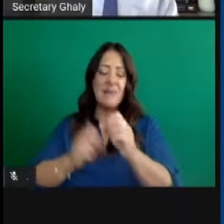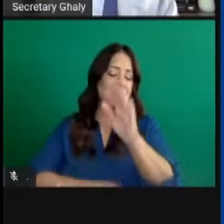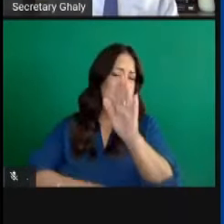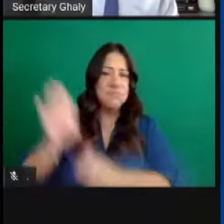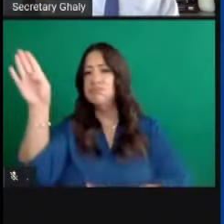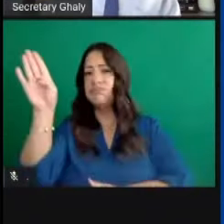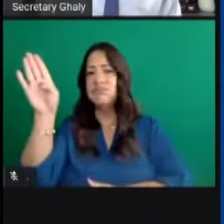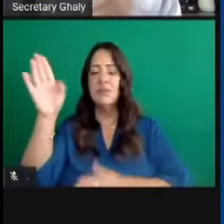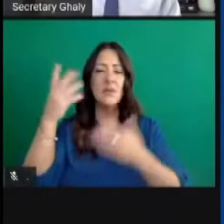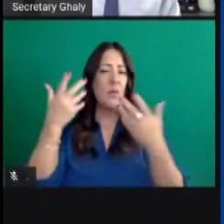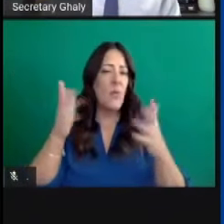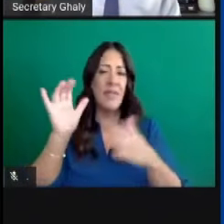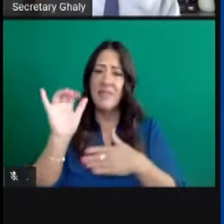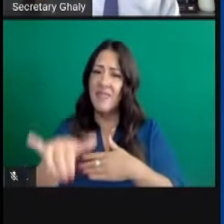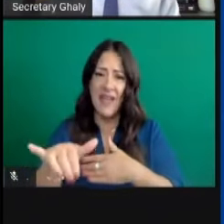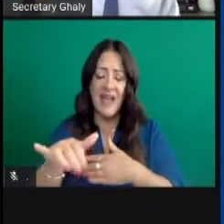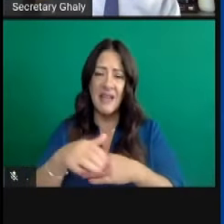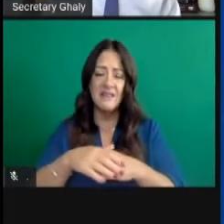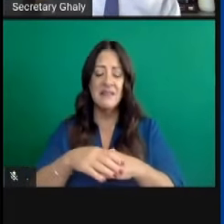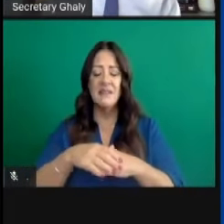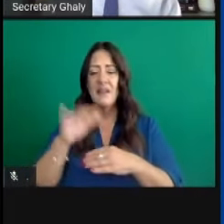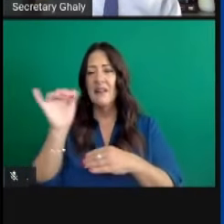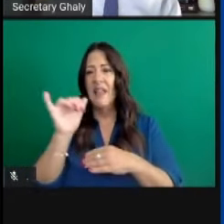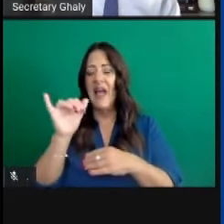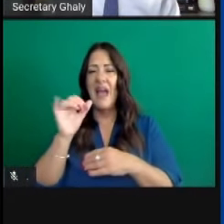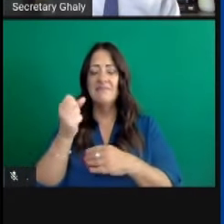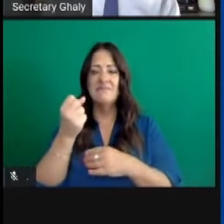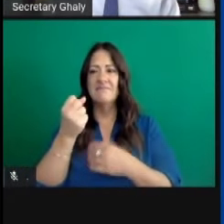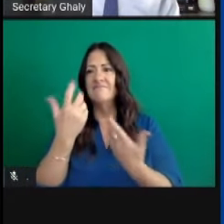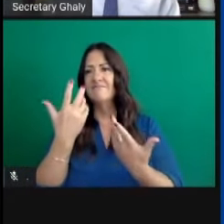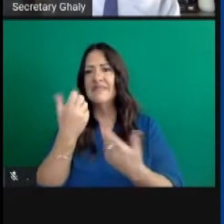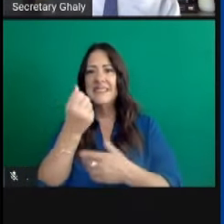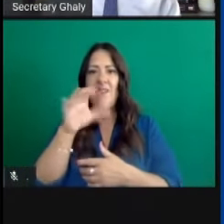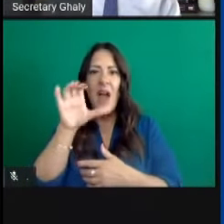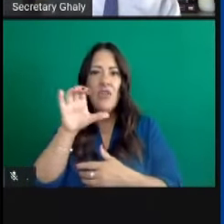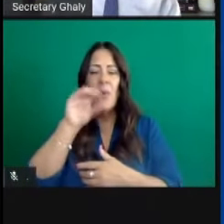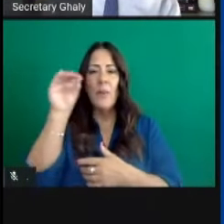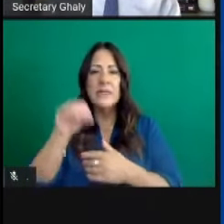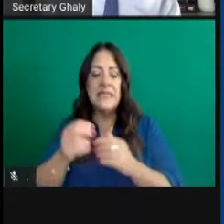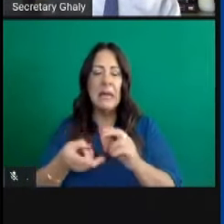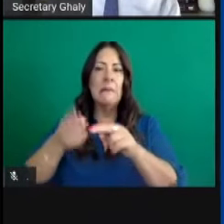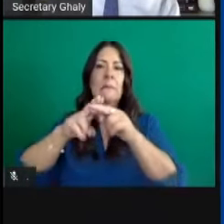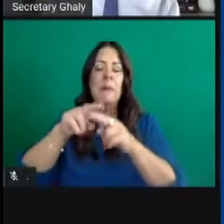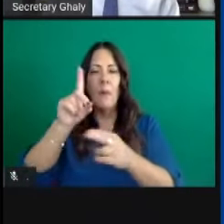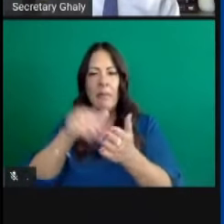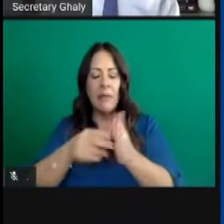couple thousand increase to many, many thousand increases over the next weeks.